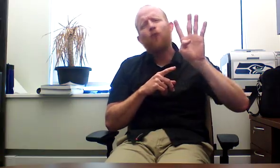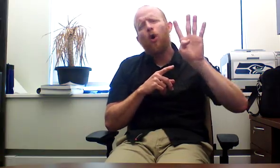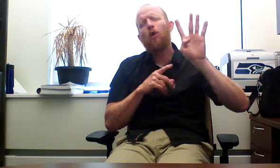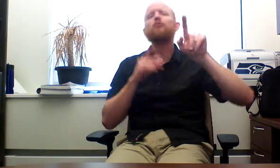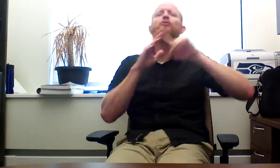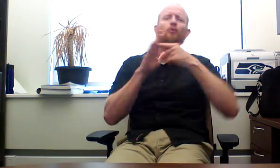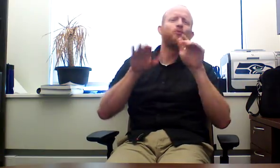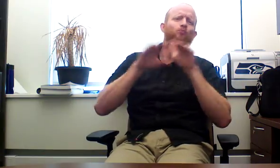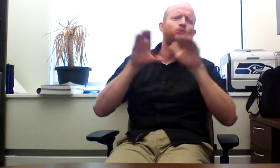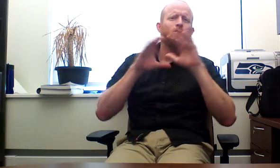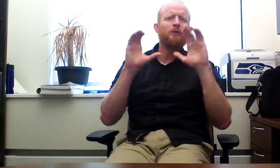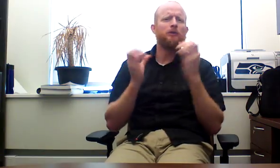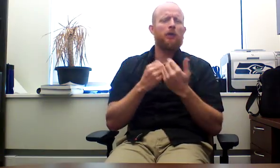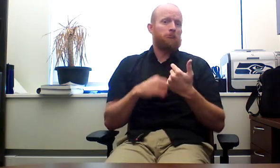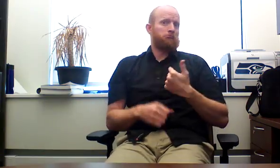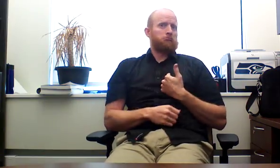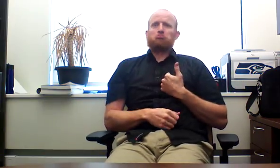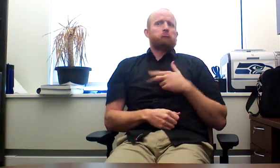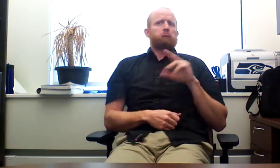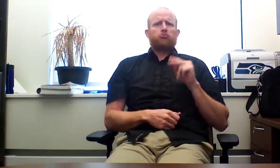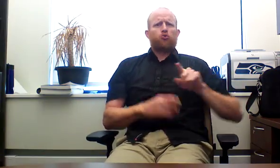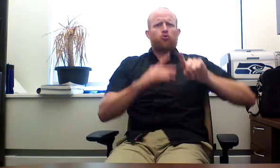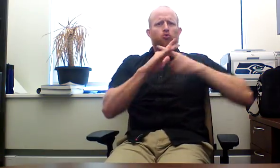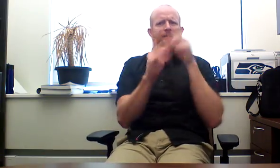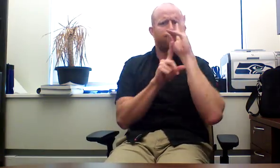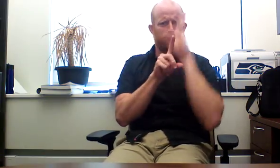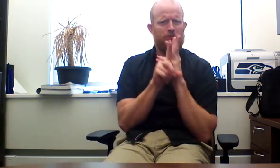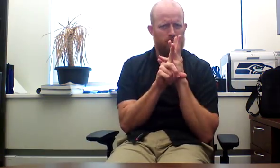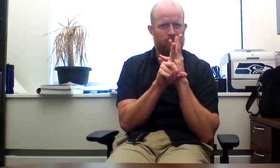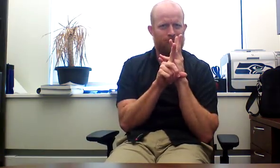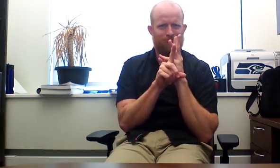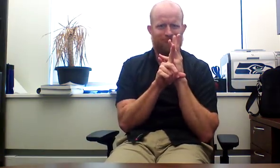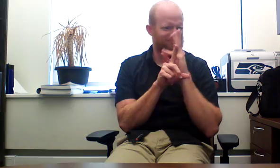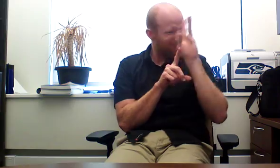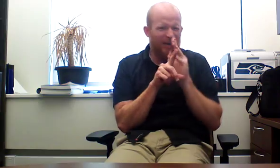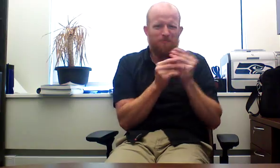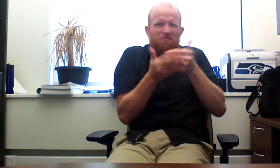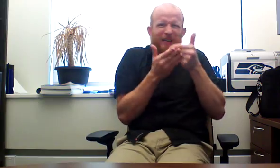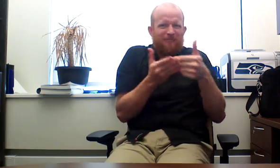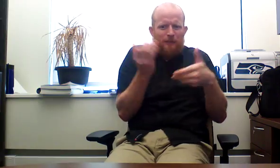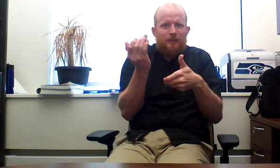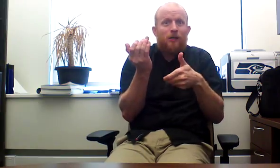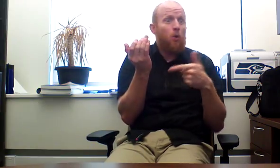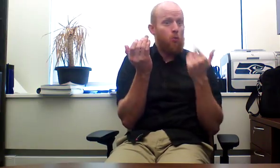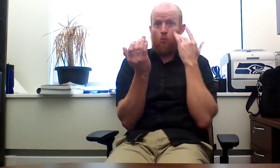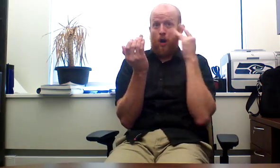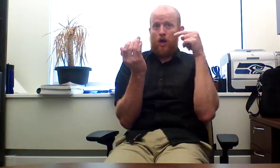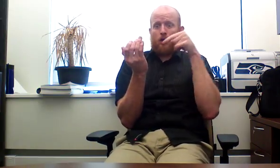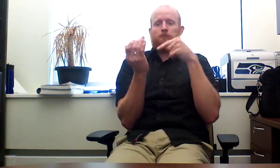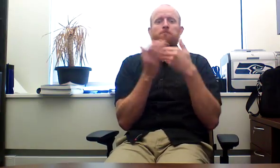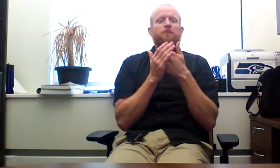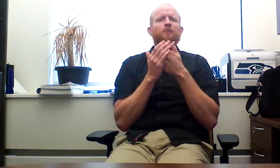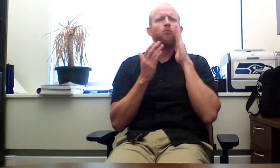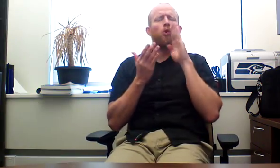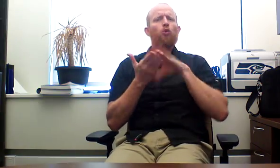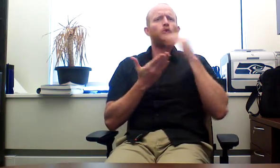about 3 or 4 years old to start swimming lessons, but I think that they should start at 6 months, when they're babies.